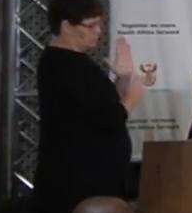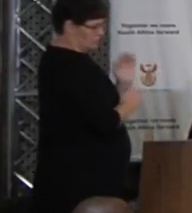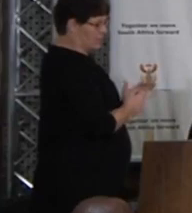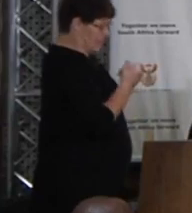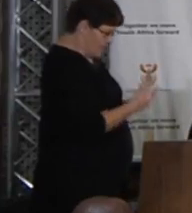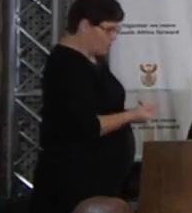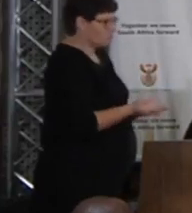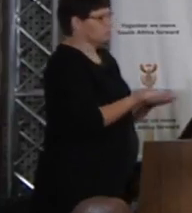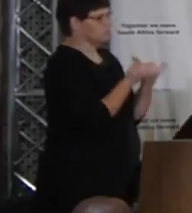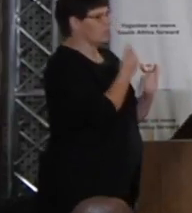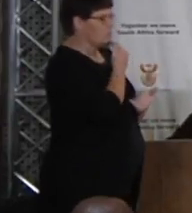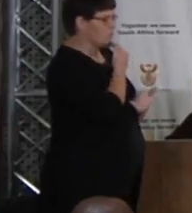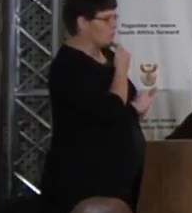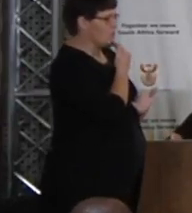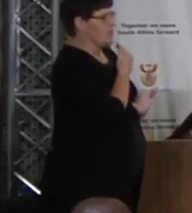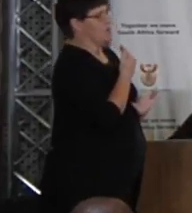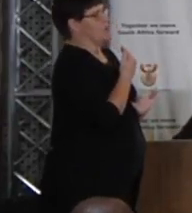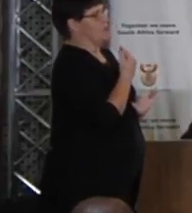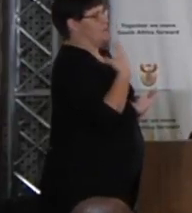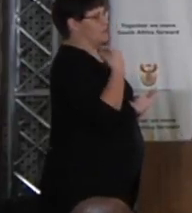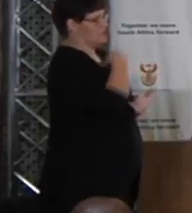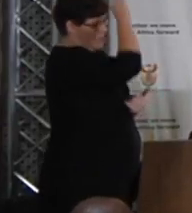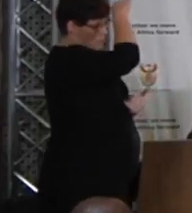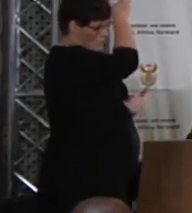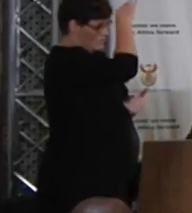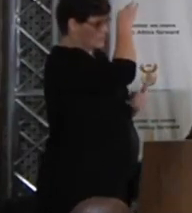call upon the Minister of Police, Peggy Taylor.